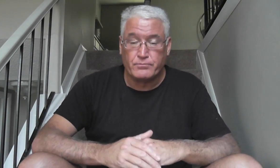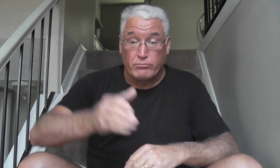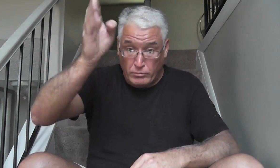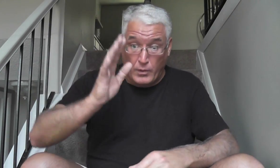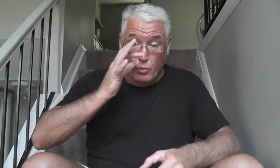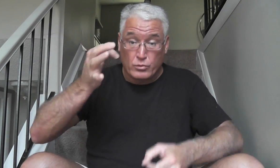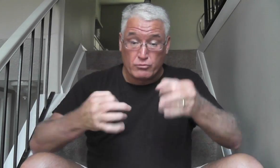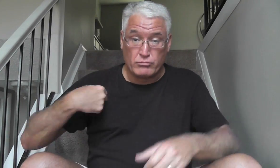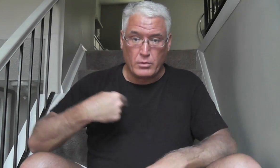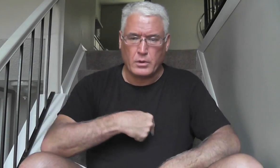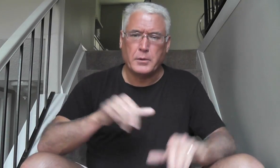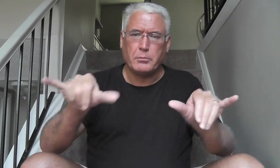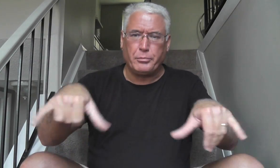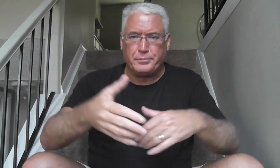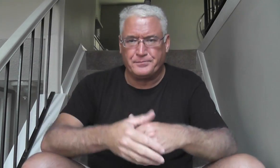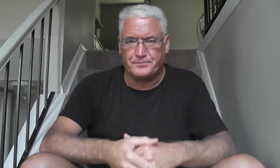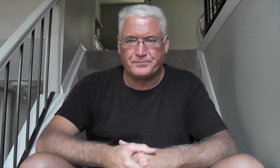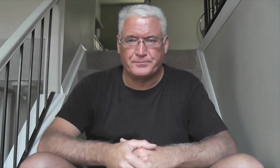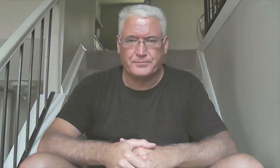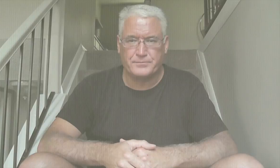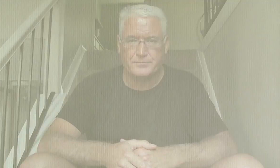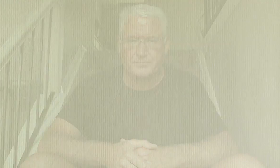without excuse. God will judge us still.